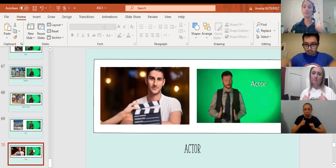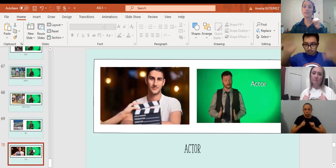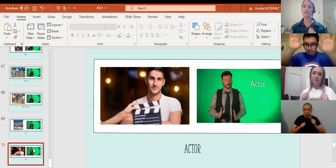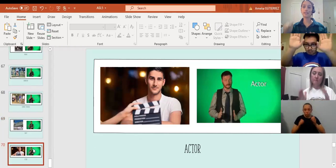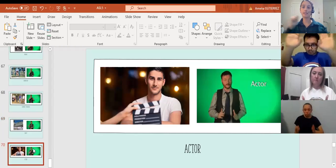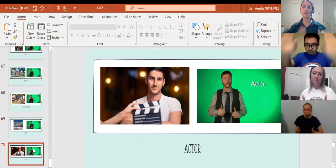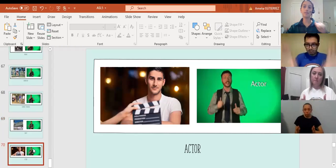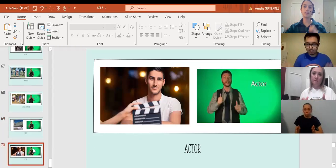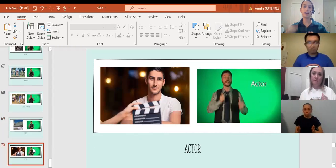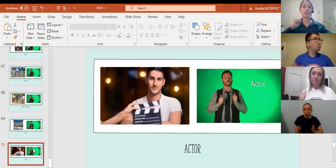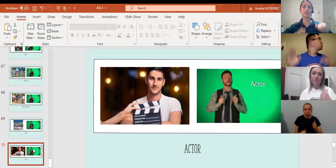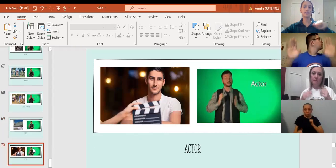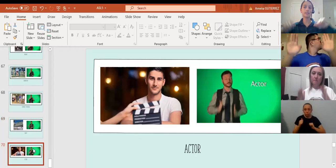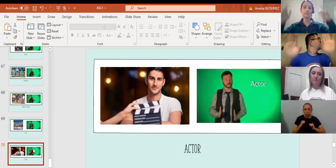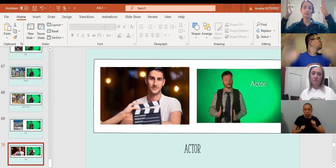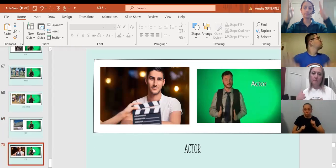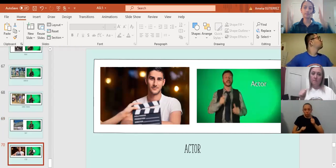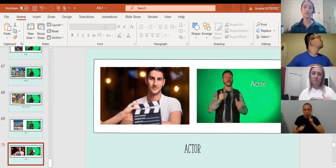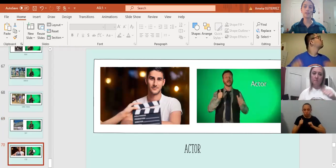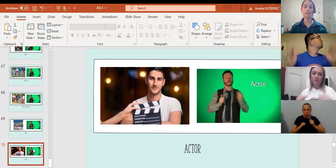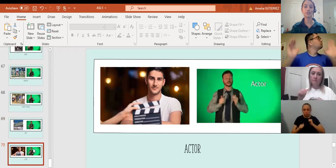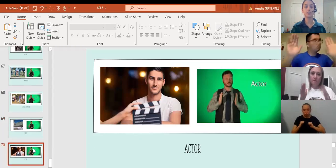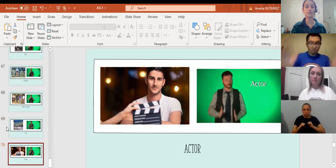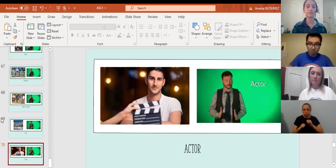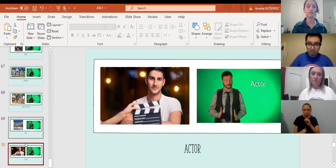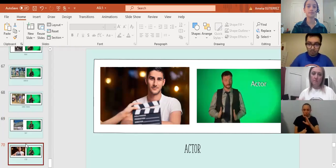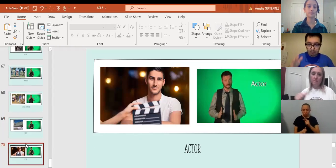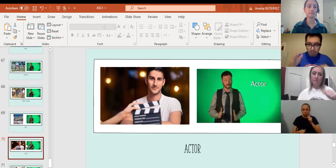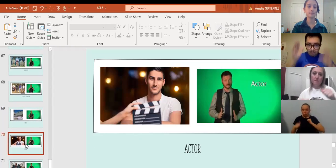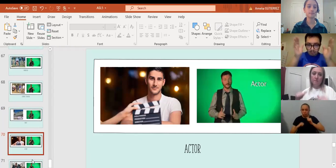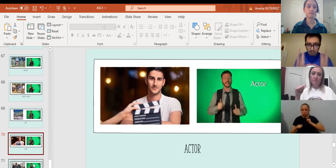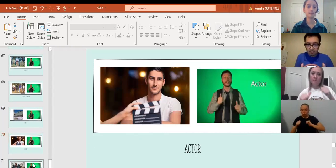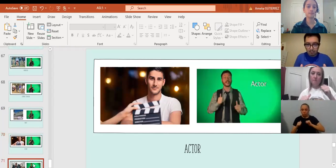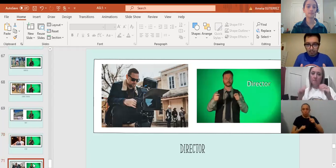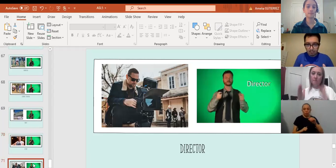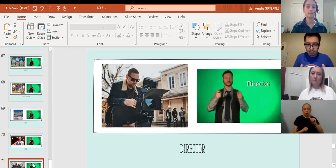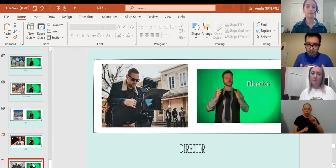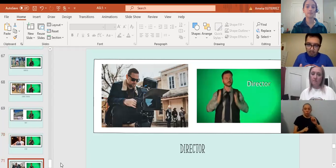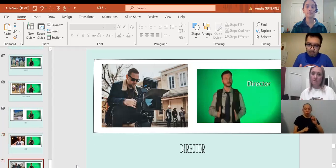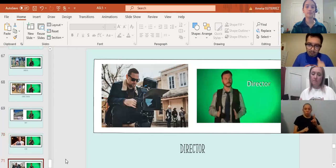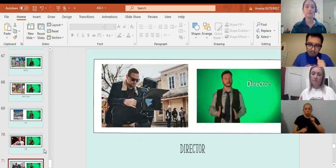actor. This is a sign for act, actor.